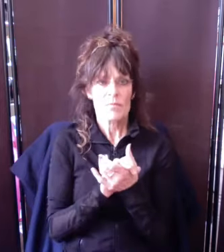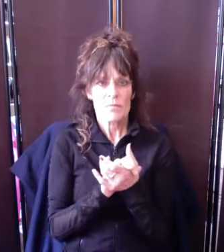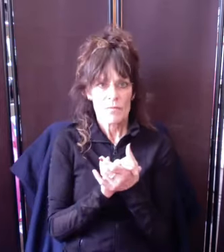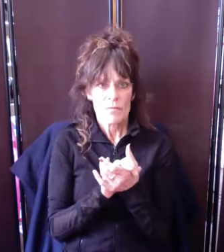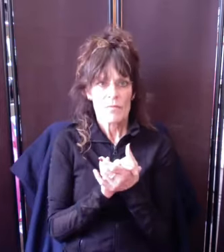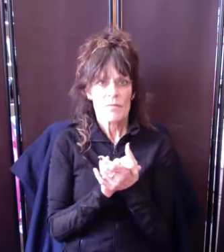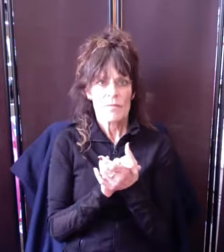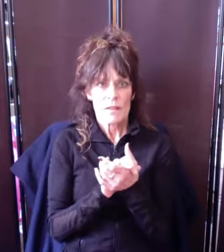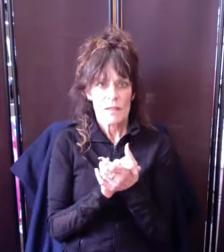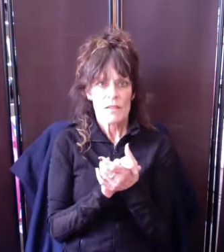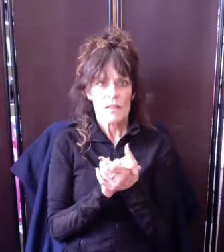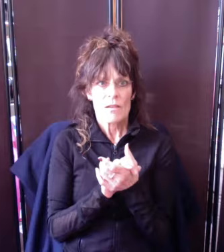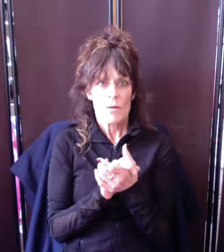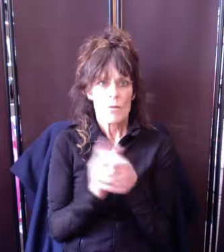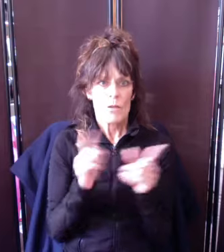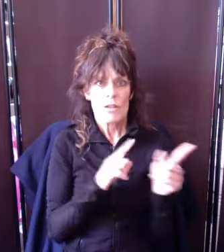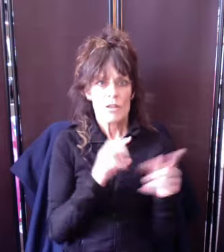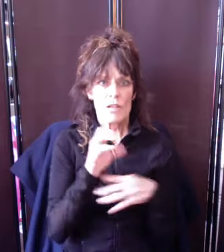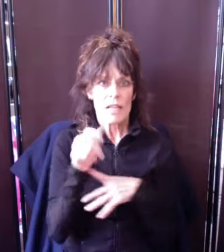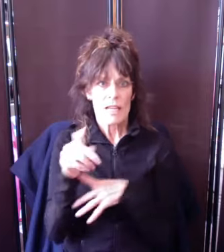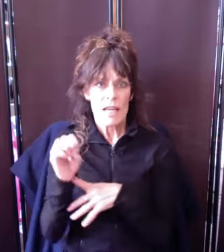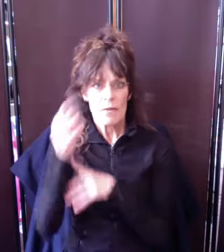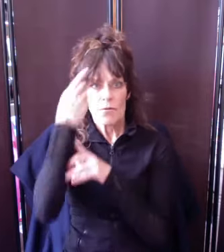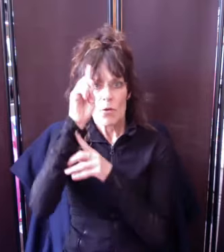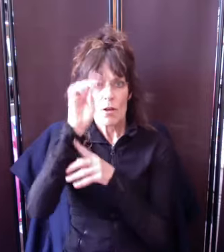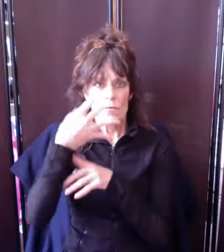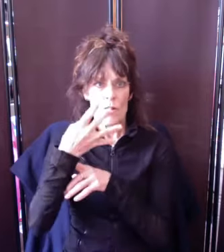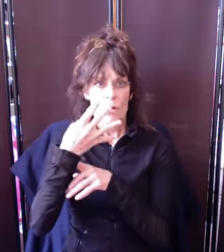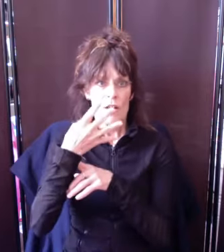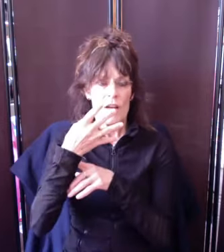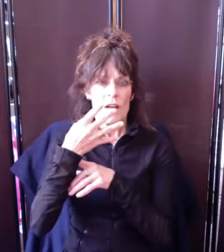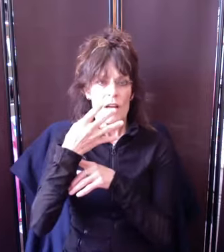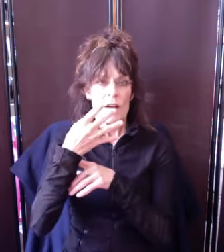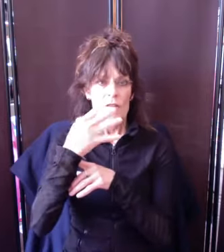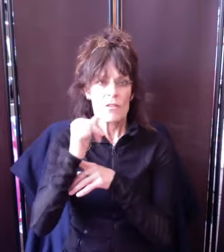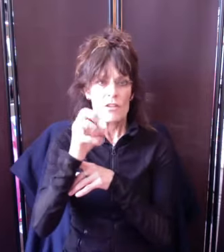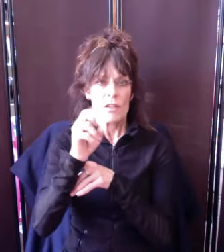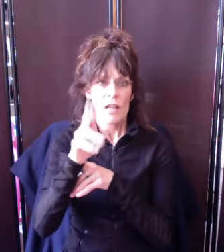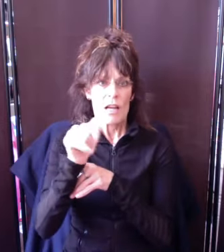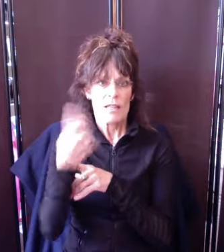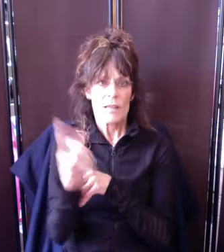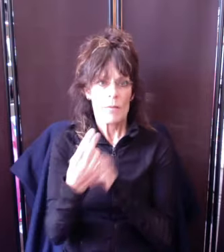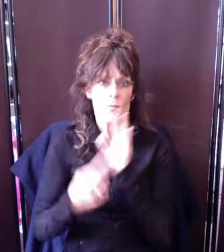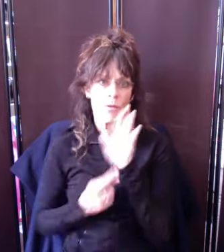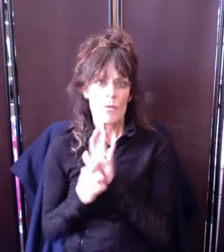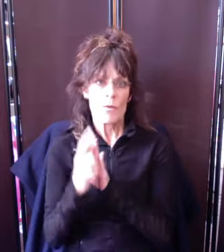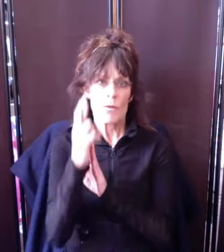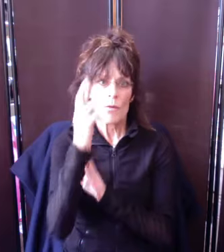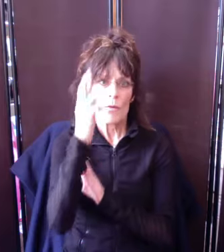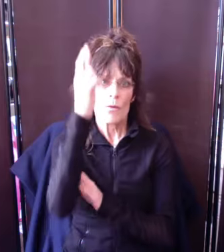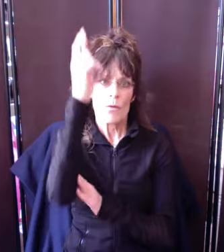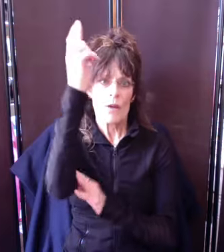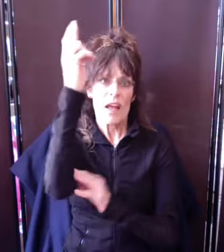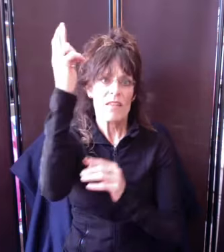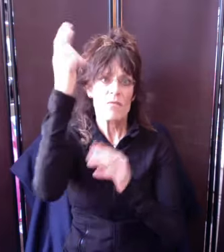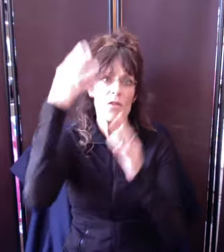out to the Cape with my husband for the 4th of July. And on the 4th of July, some kid shot a bottle rocket through the window, and the whole place burned up. 2 years